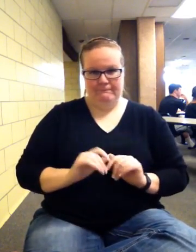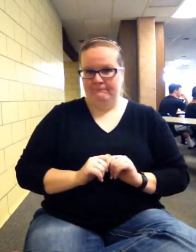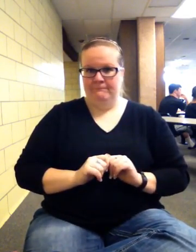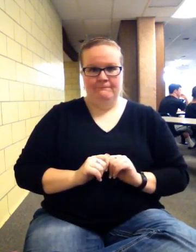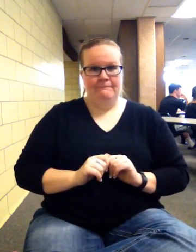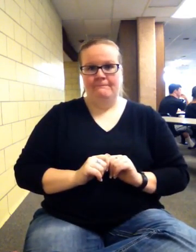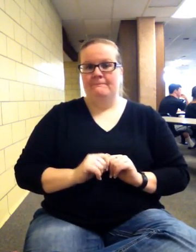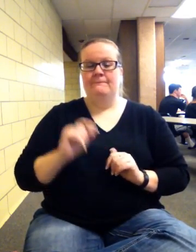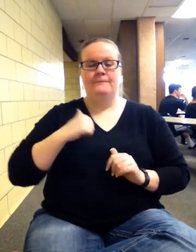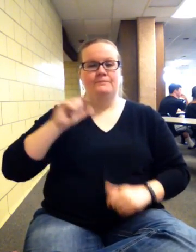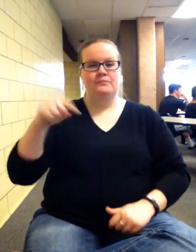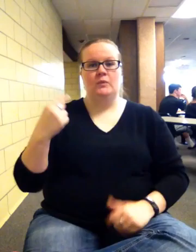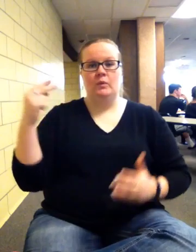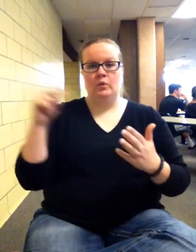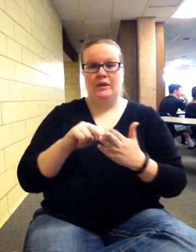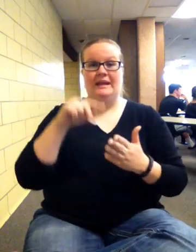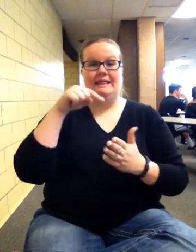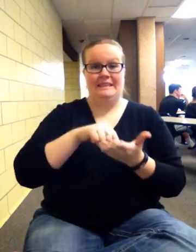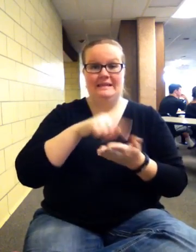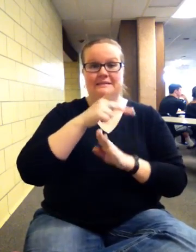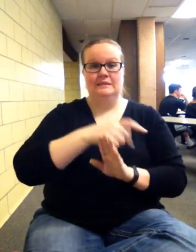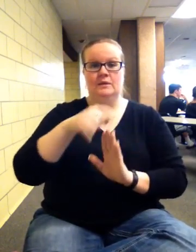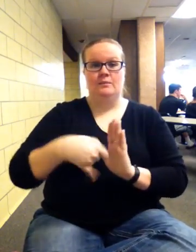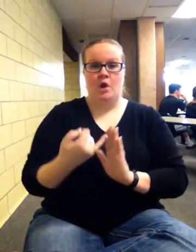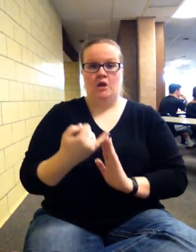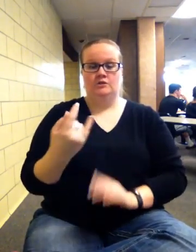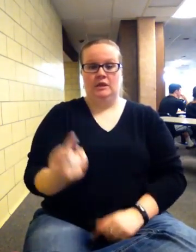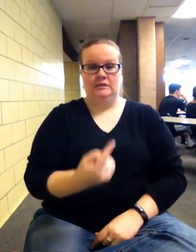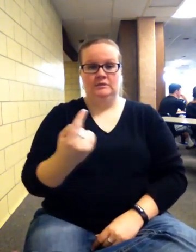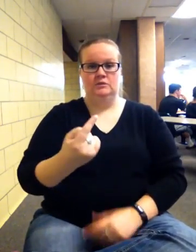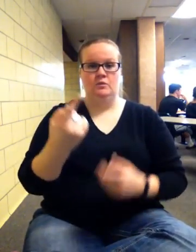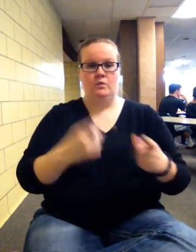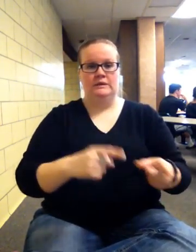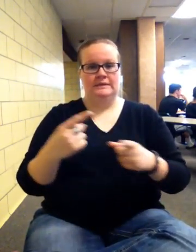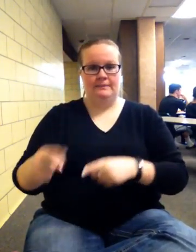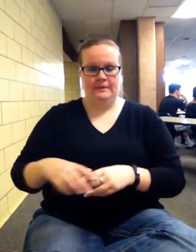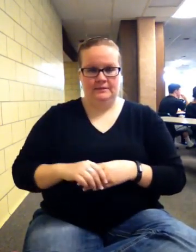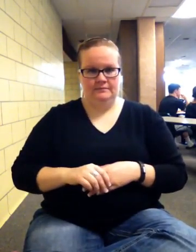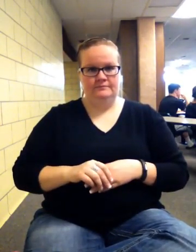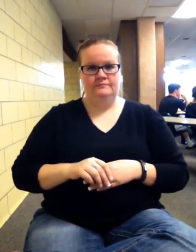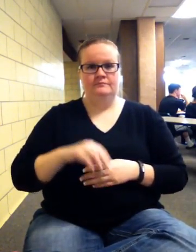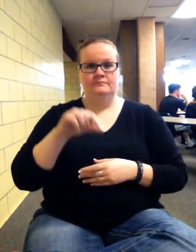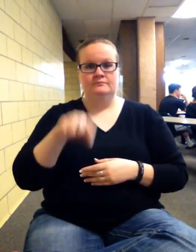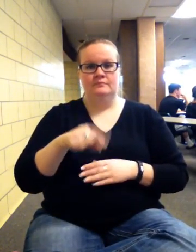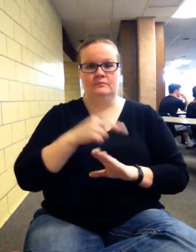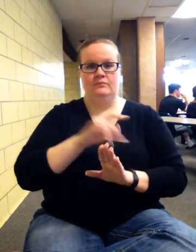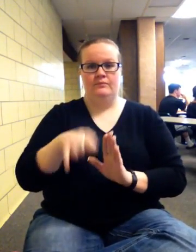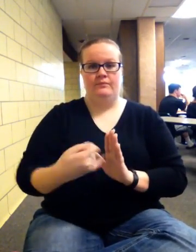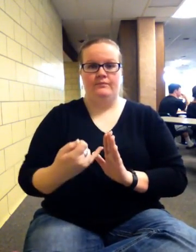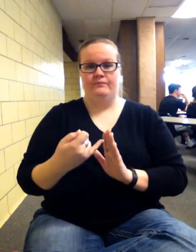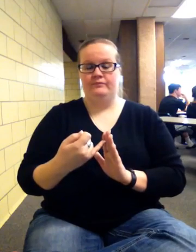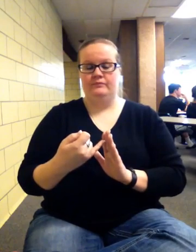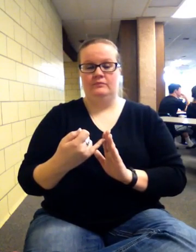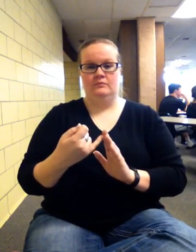at that. All I'm looking at is this project stand alone, what is happening. So this project stand alone, time period zero, I write a check for